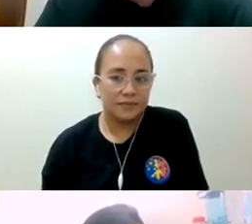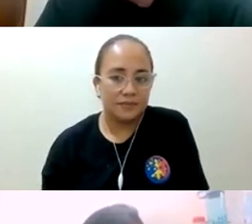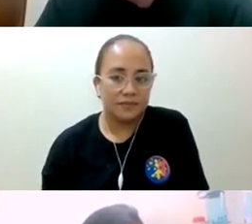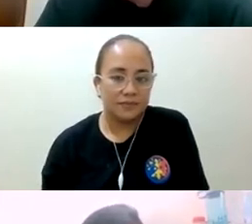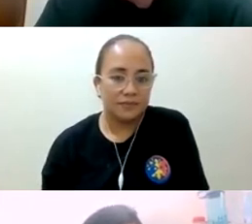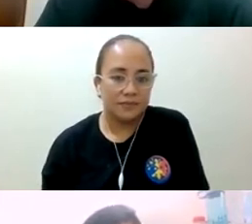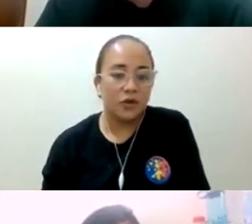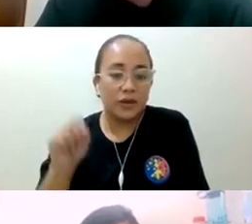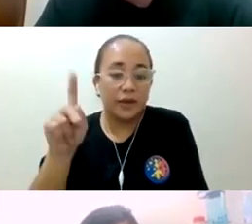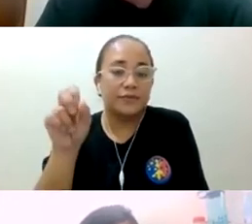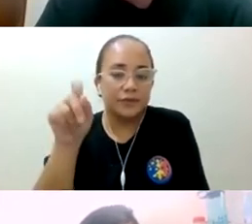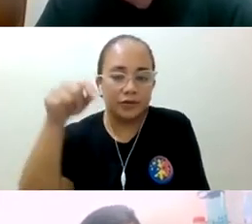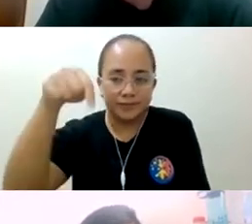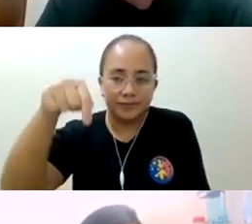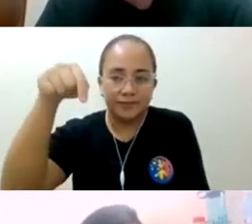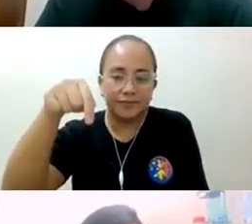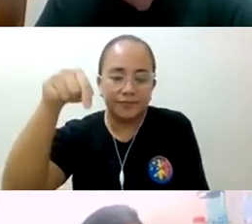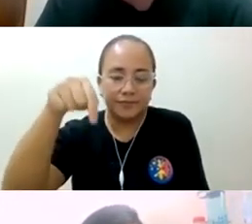Okay. Okay, go down.